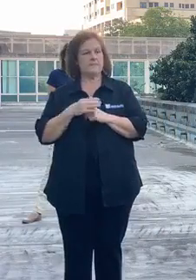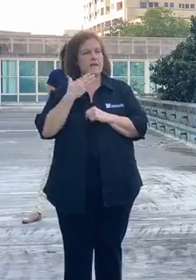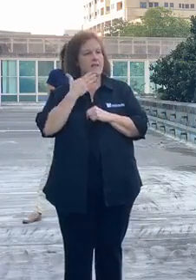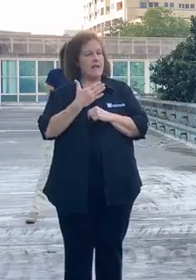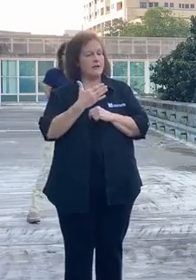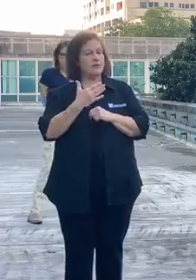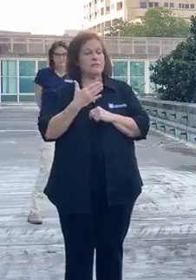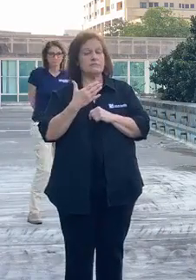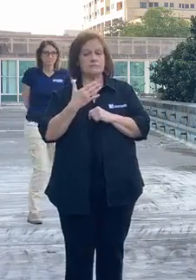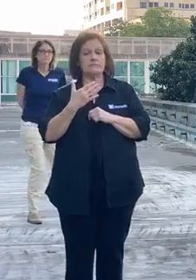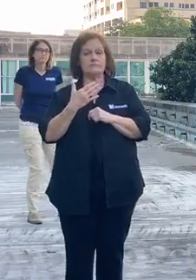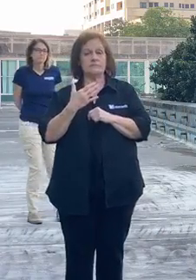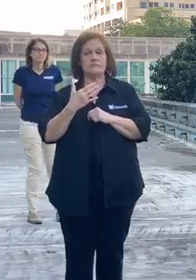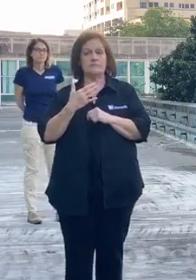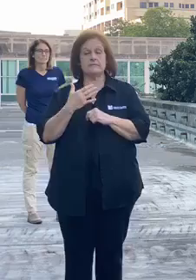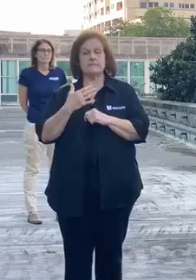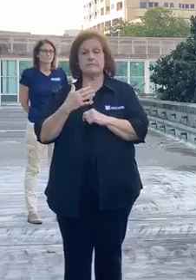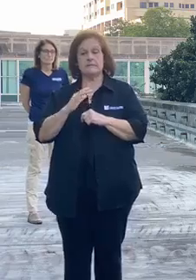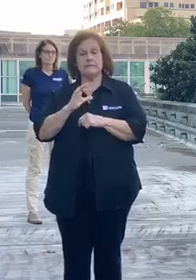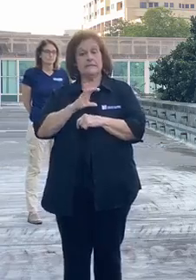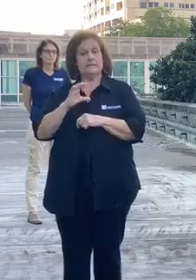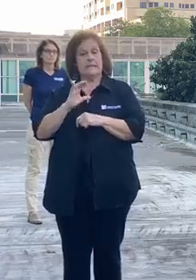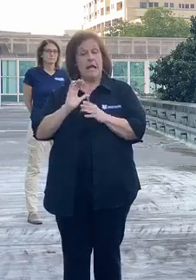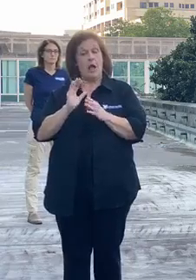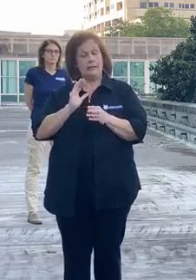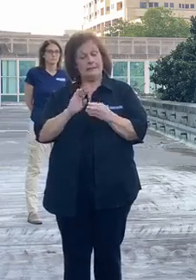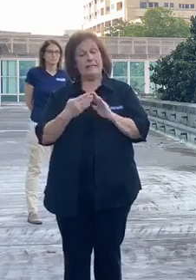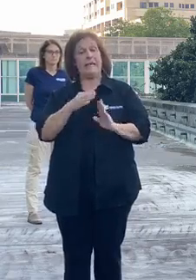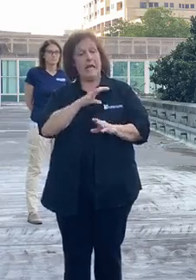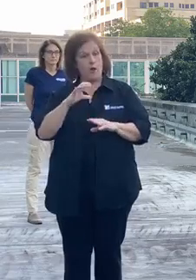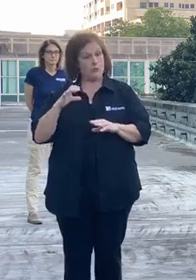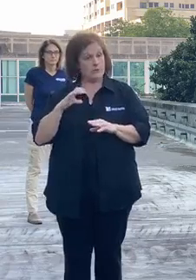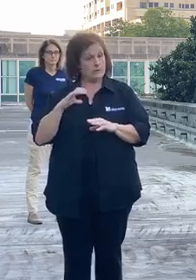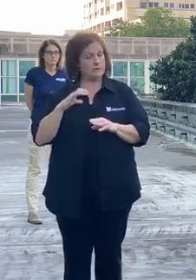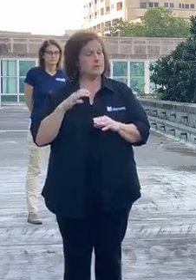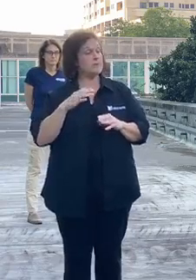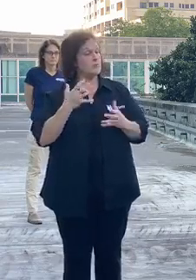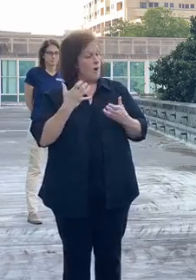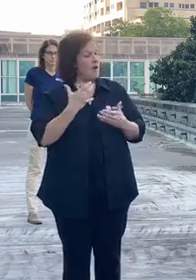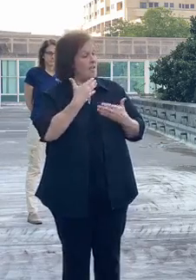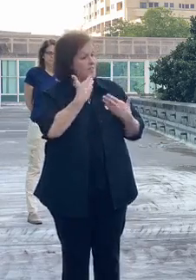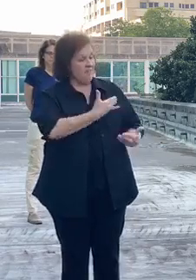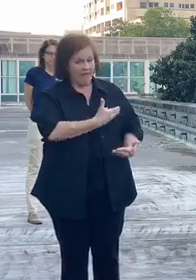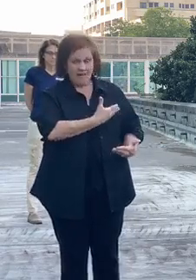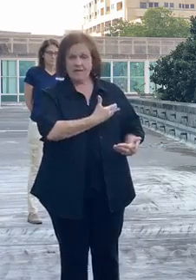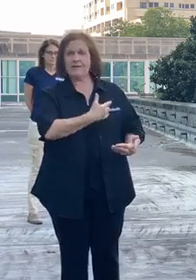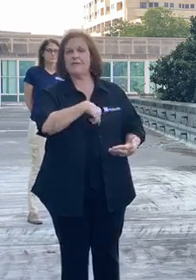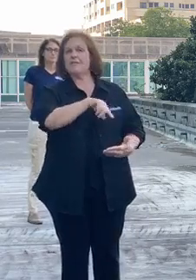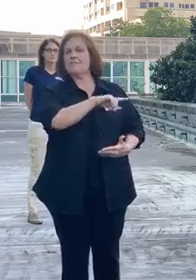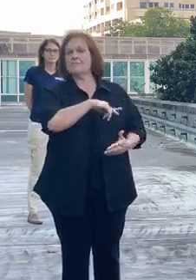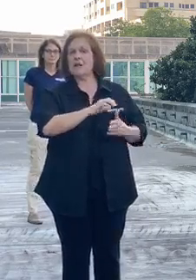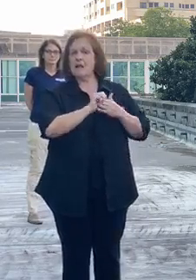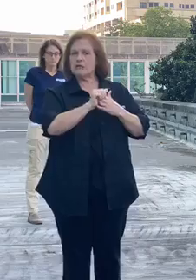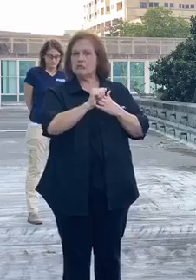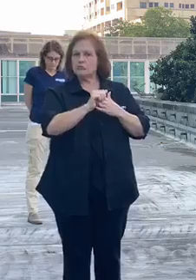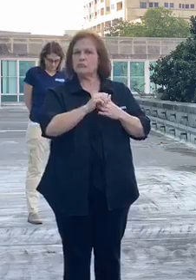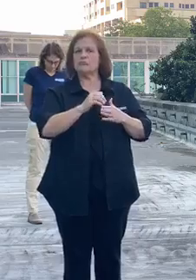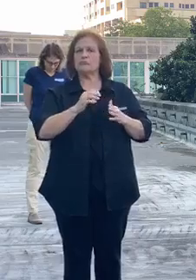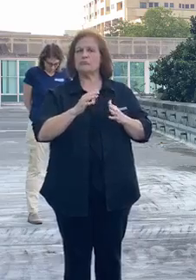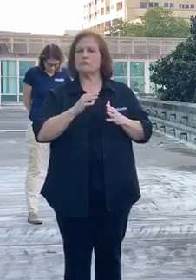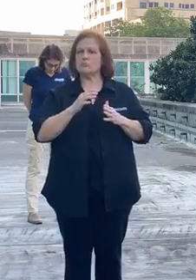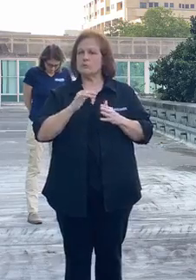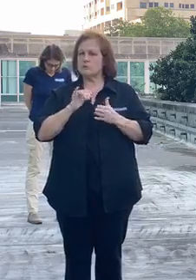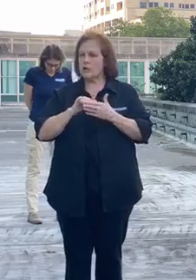Thank you, ma'am. Well, on behalf of the New Orleans City Council, we very much thank you, Mayor, and your entire team for the tremendous leadership that you have been